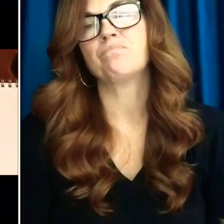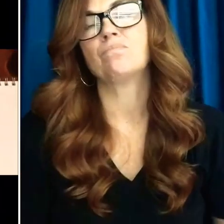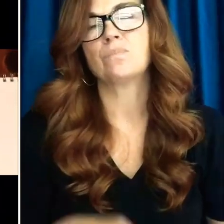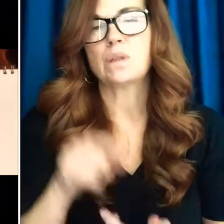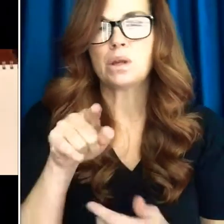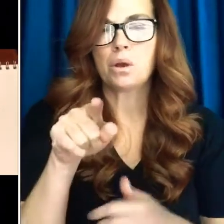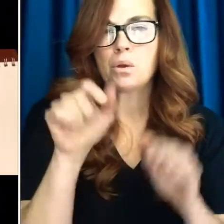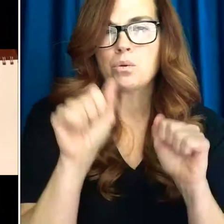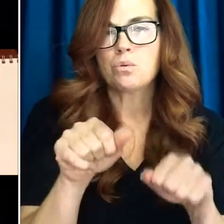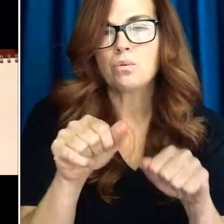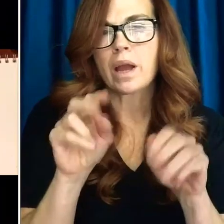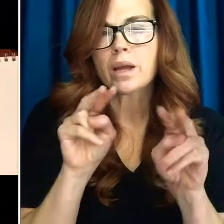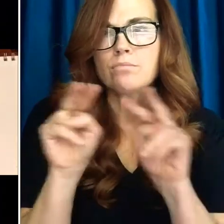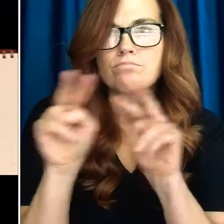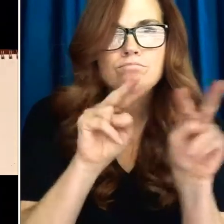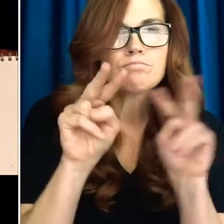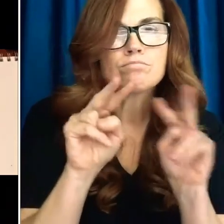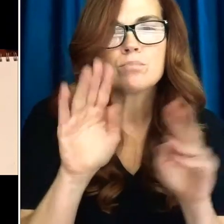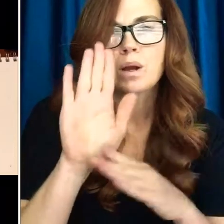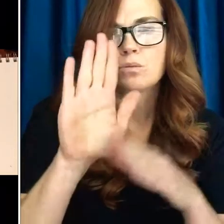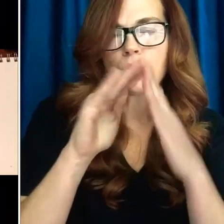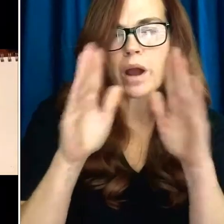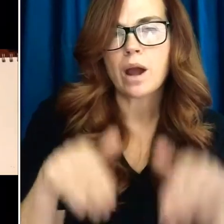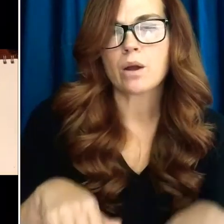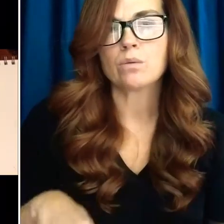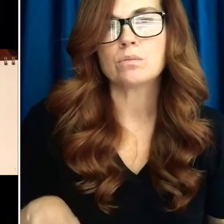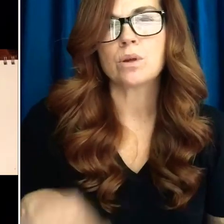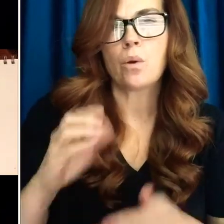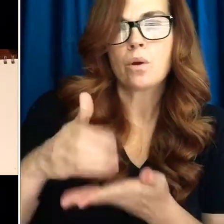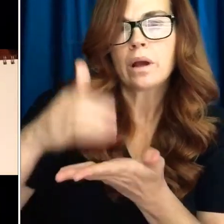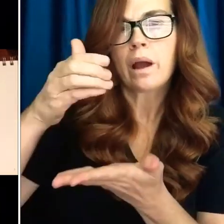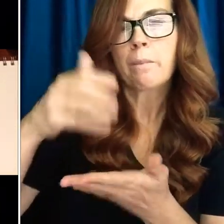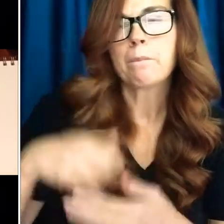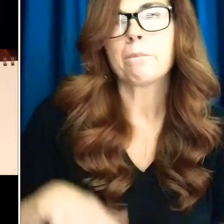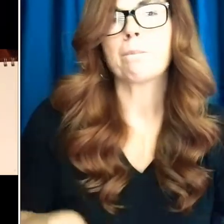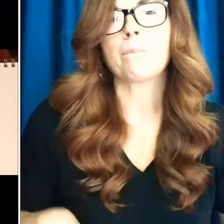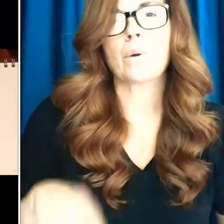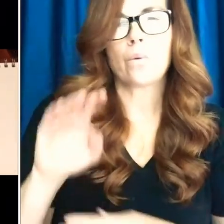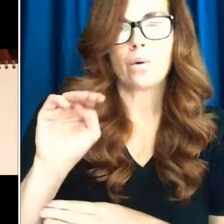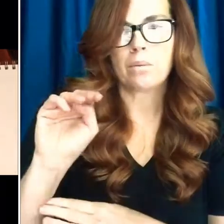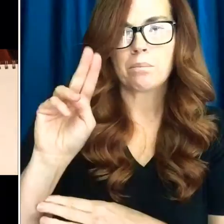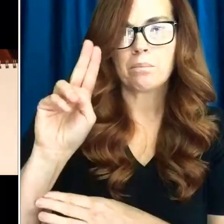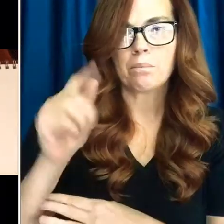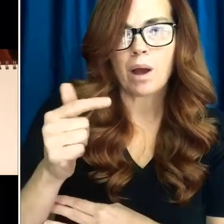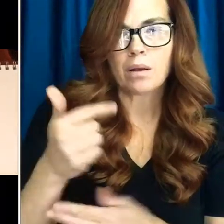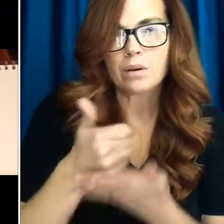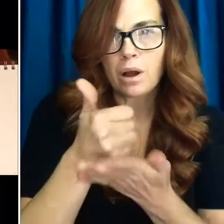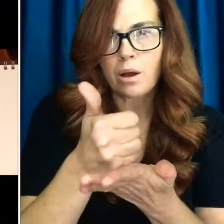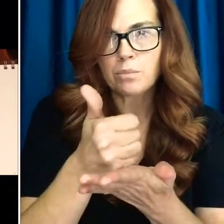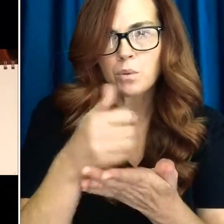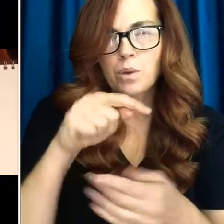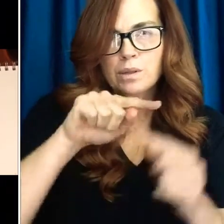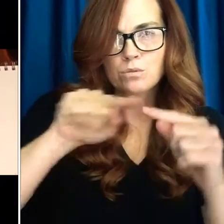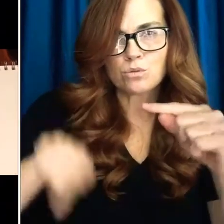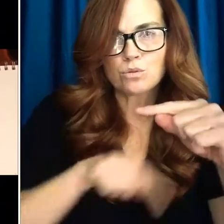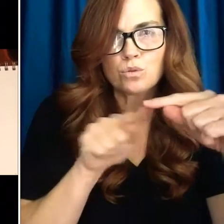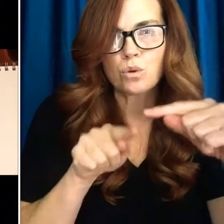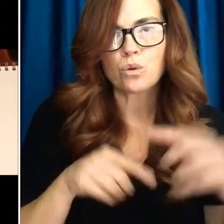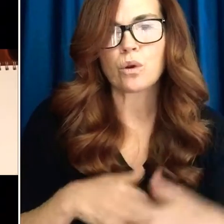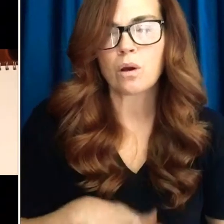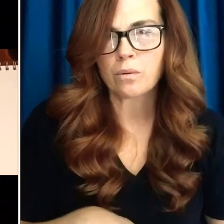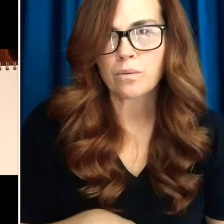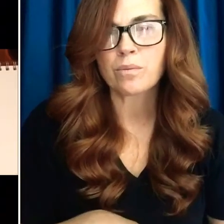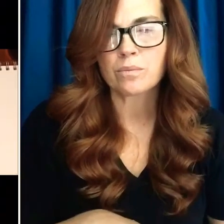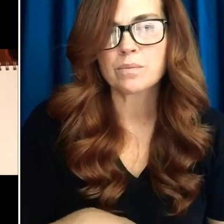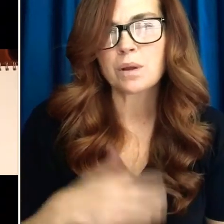around your house, cups, mugs, to use as guides to help you cut circular shapes so